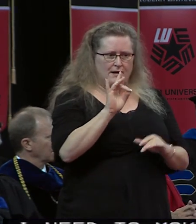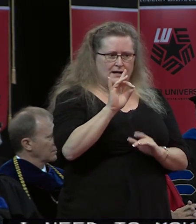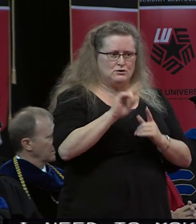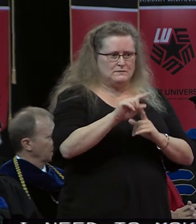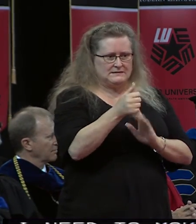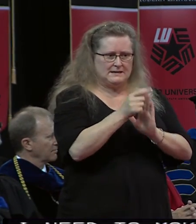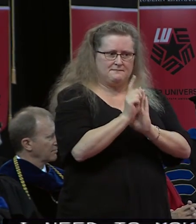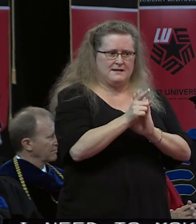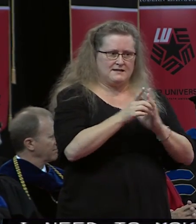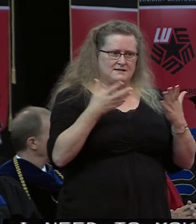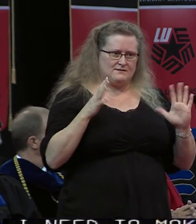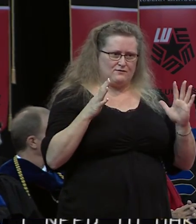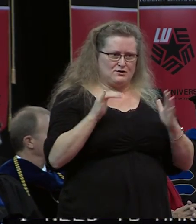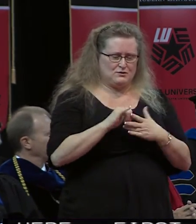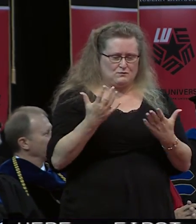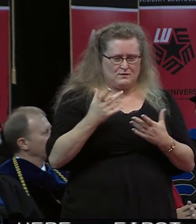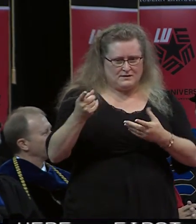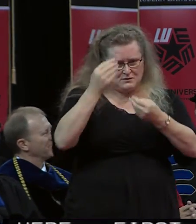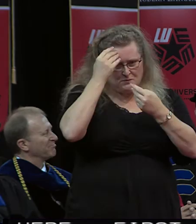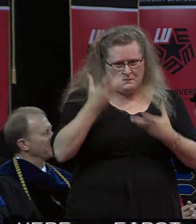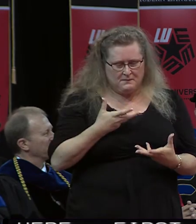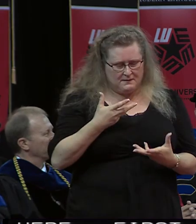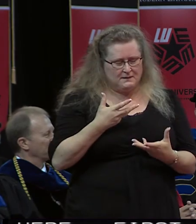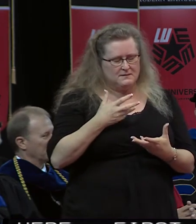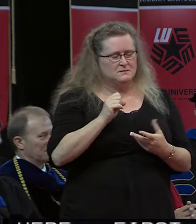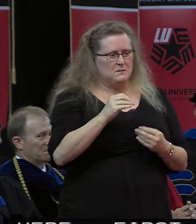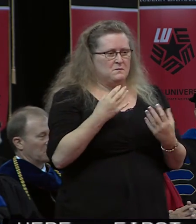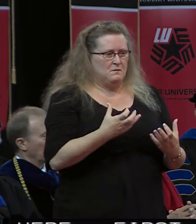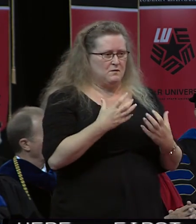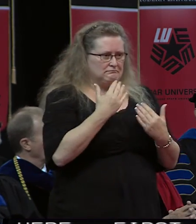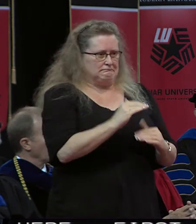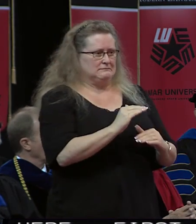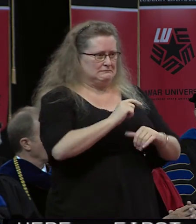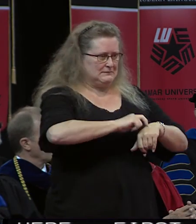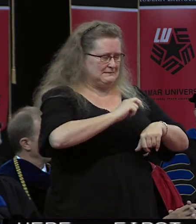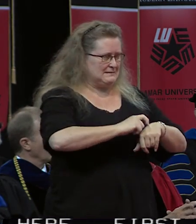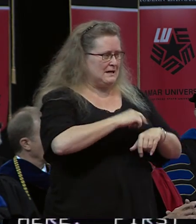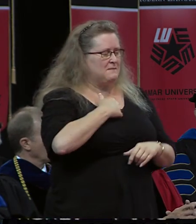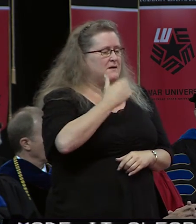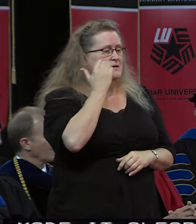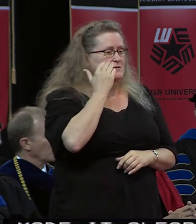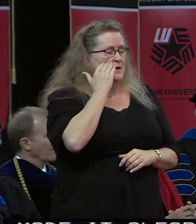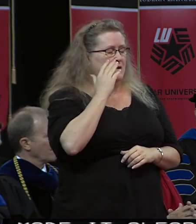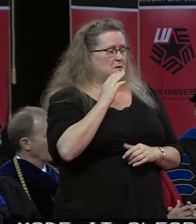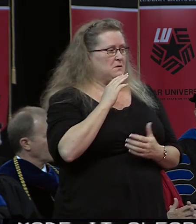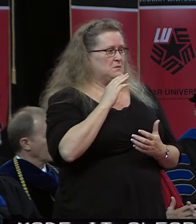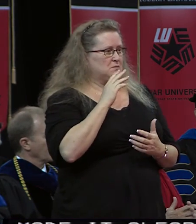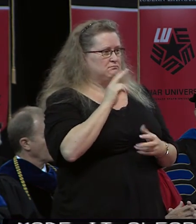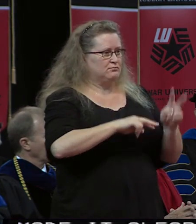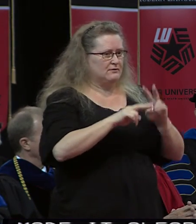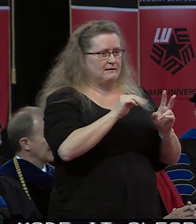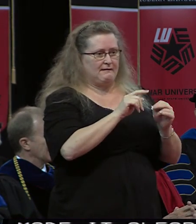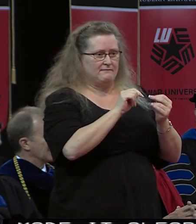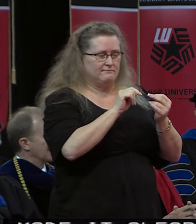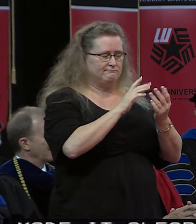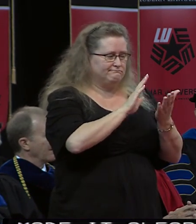Dr. Zarwas, you know, that's what we want here for you. And I know, judging by the